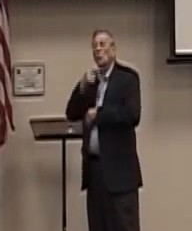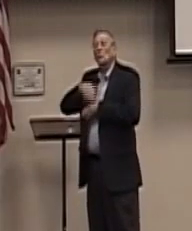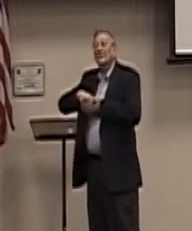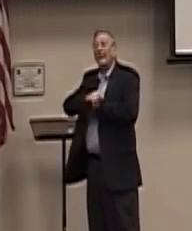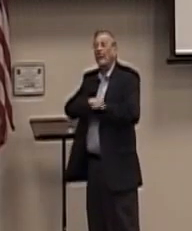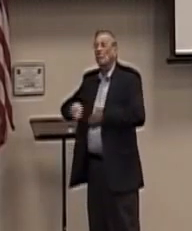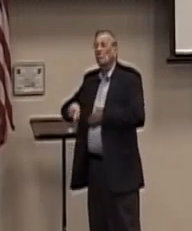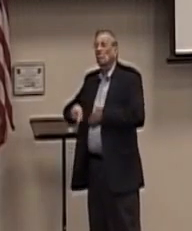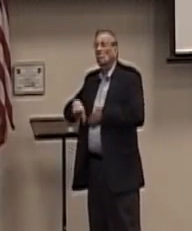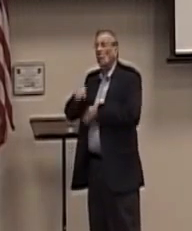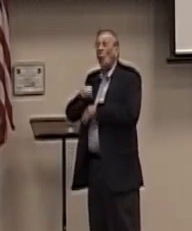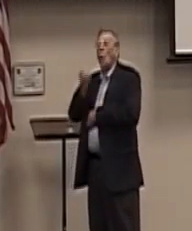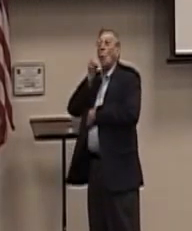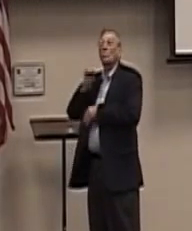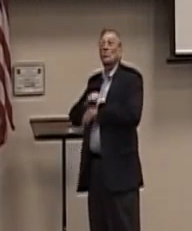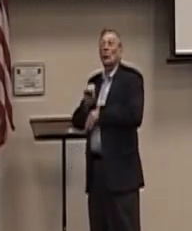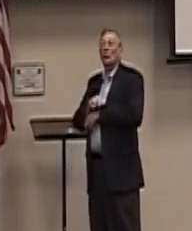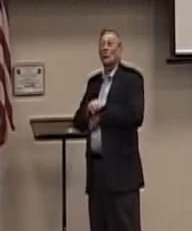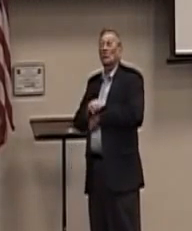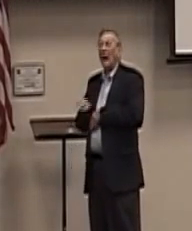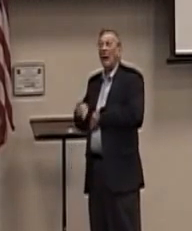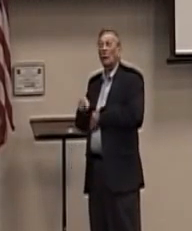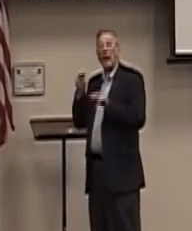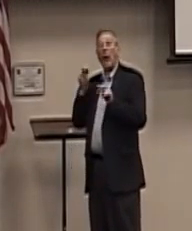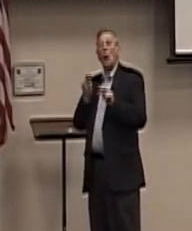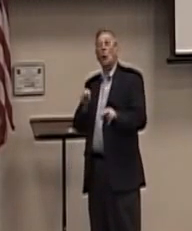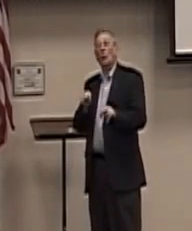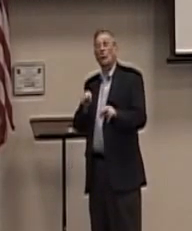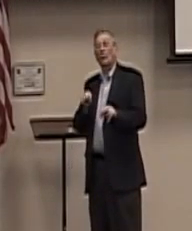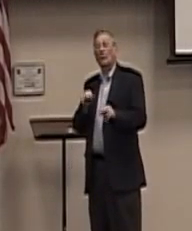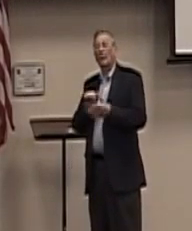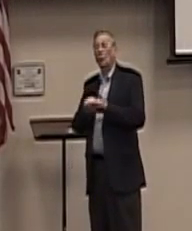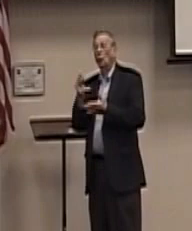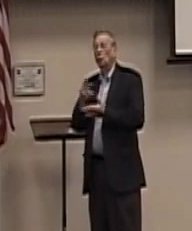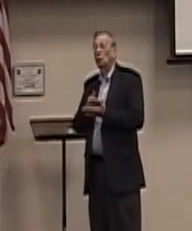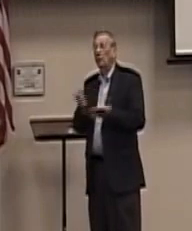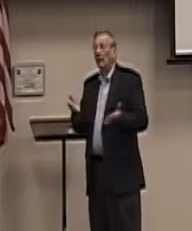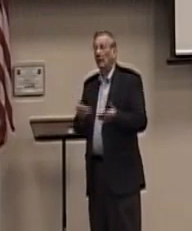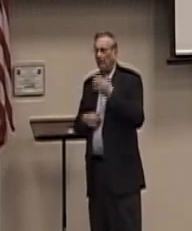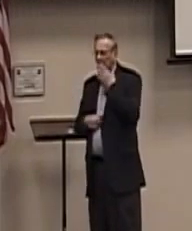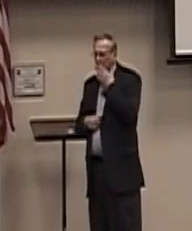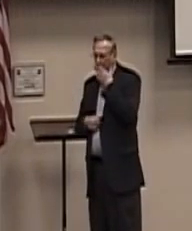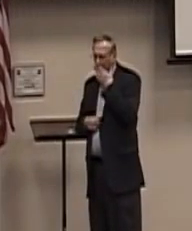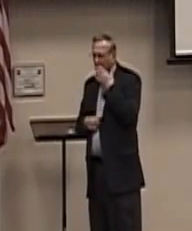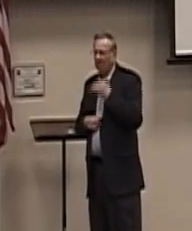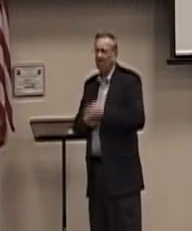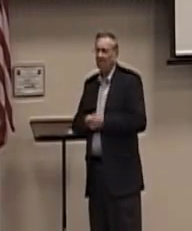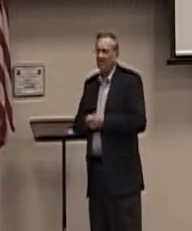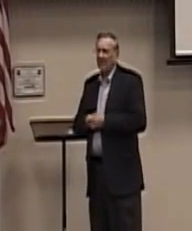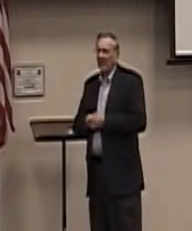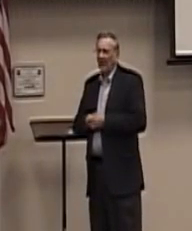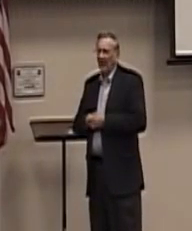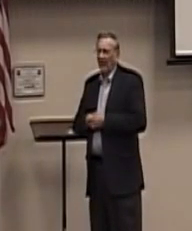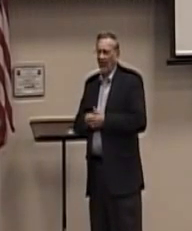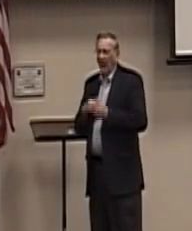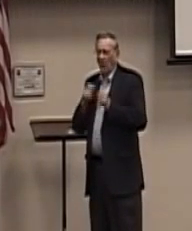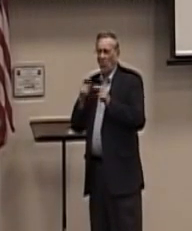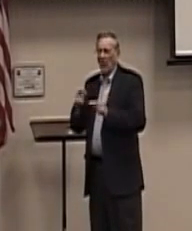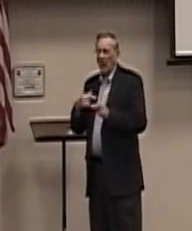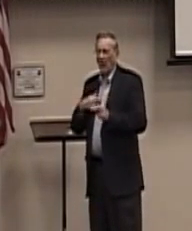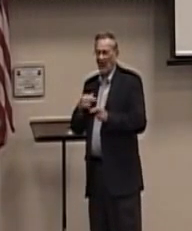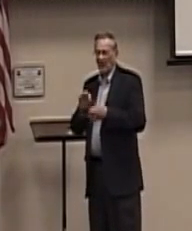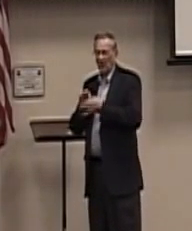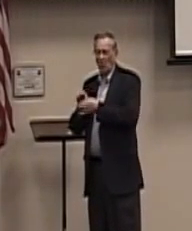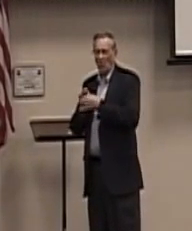mission field? How do they see mission care and missionary care? And the other hat I get to wear from time to time is that of mission